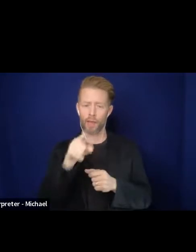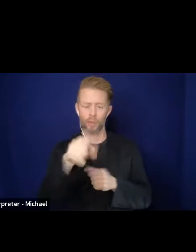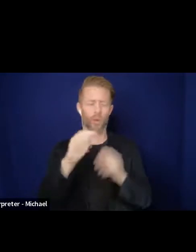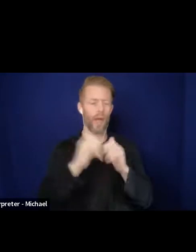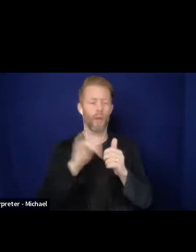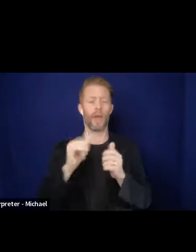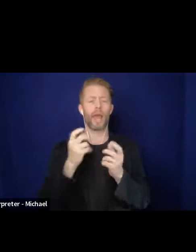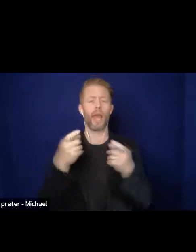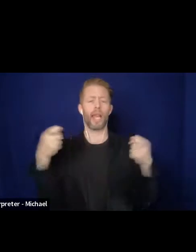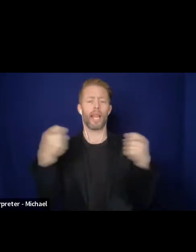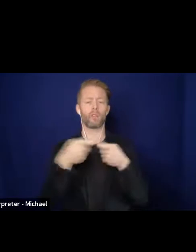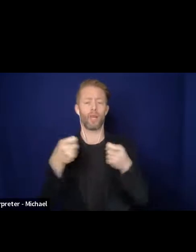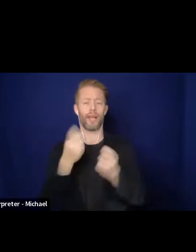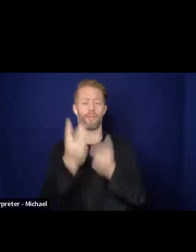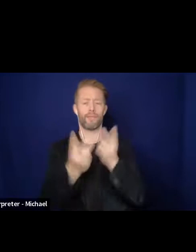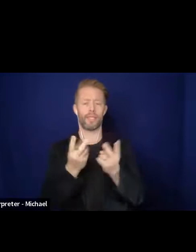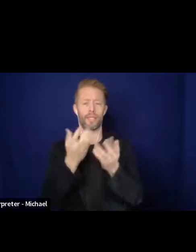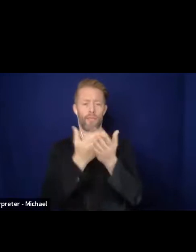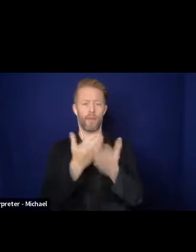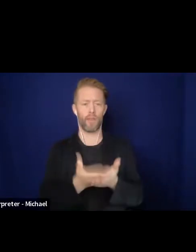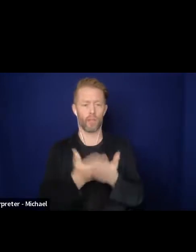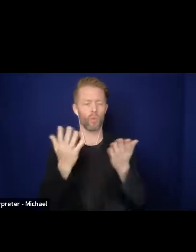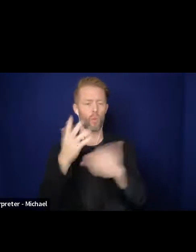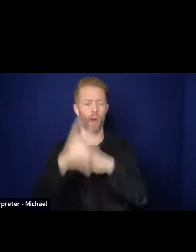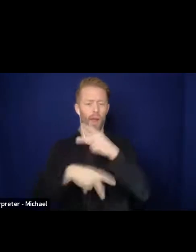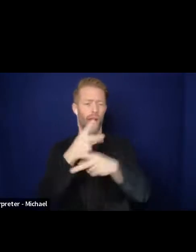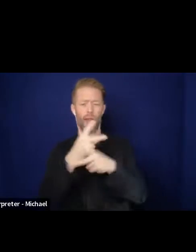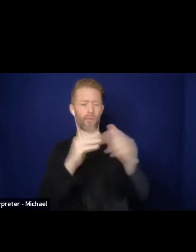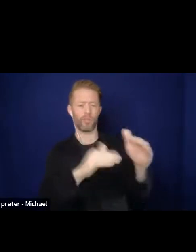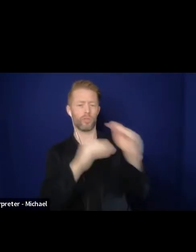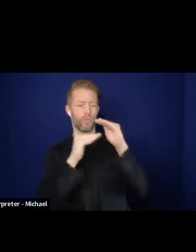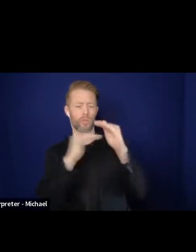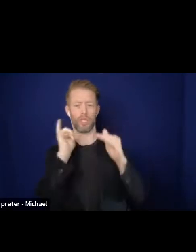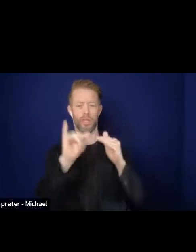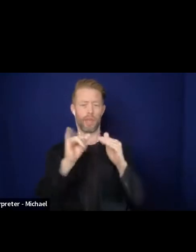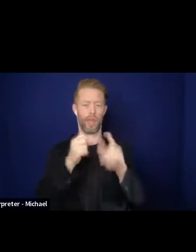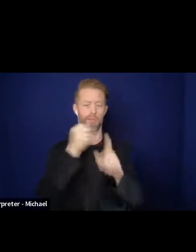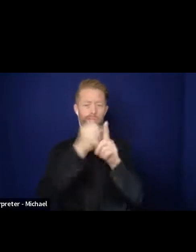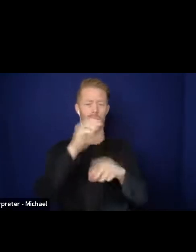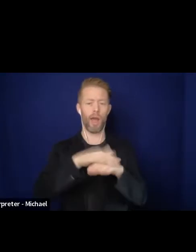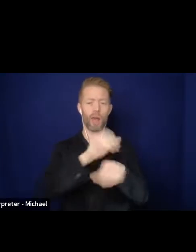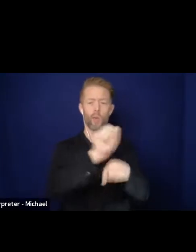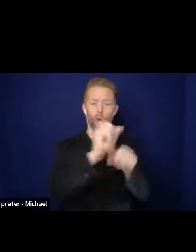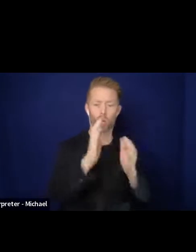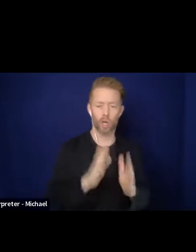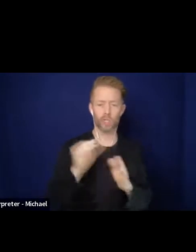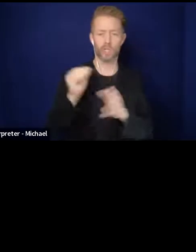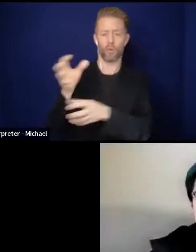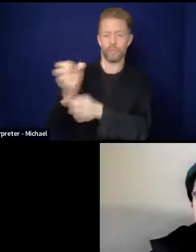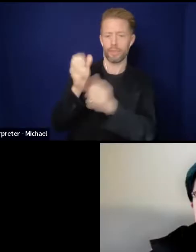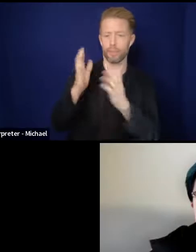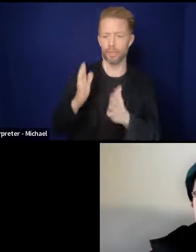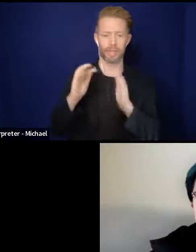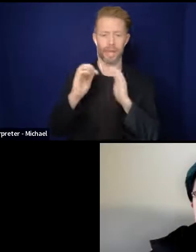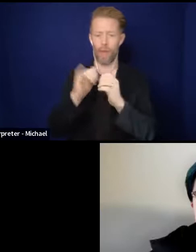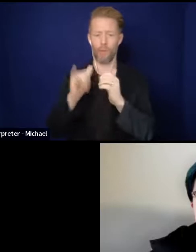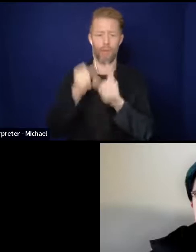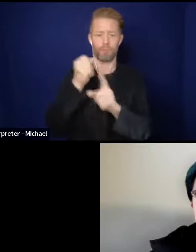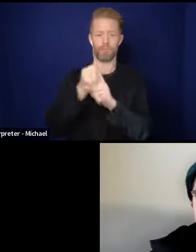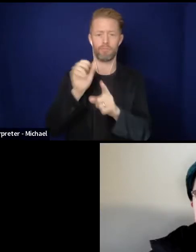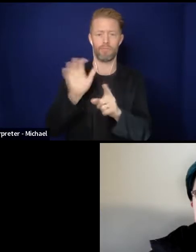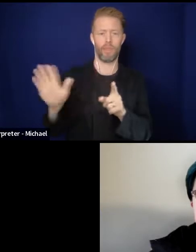visit verification work, and what kind of restrictions does it impose on workers and recipients? What impact does it have on their lives?